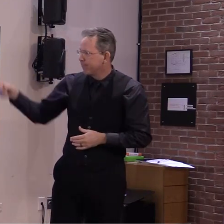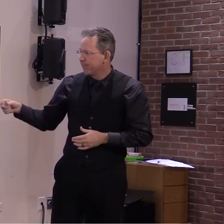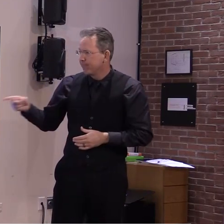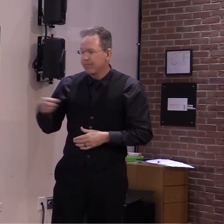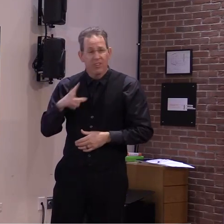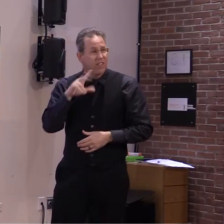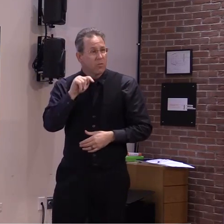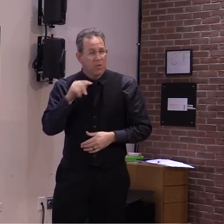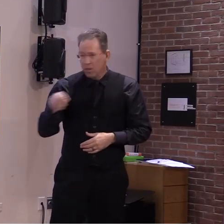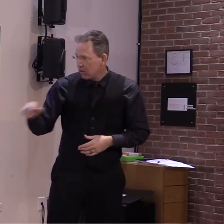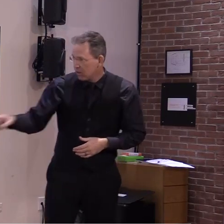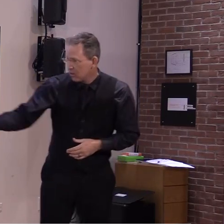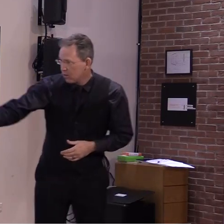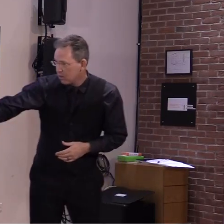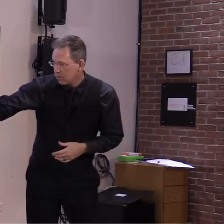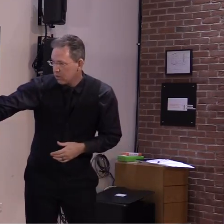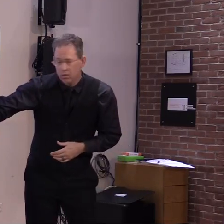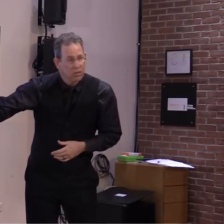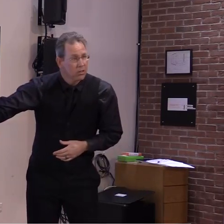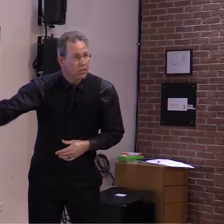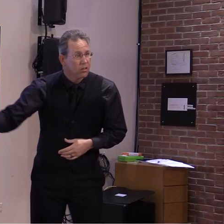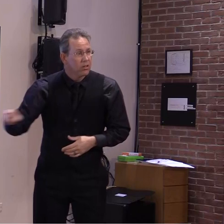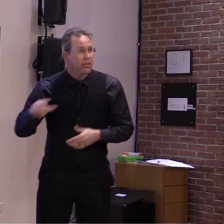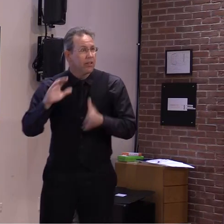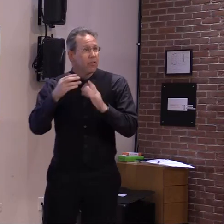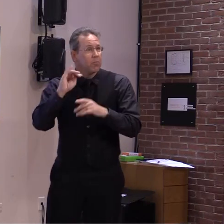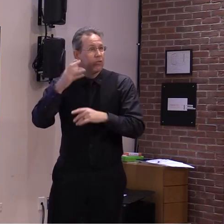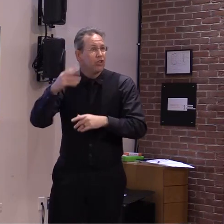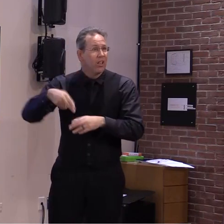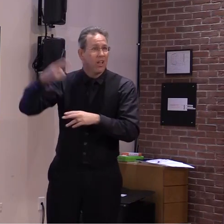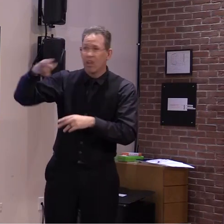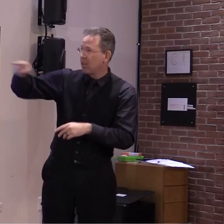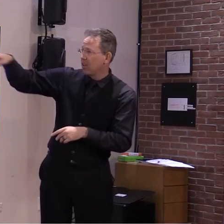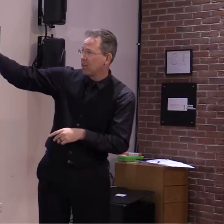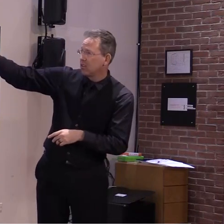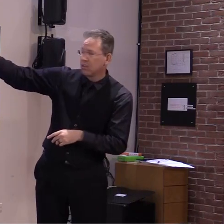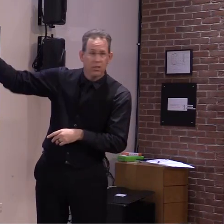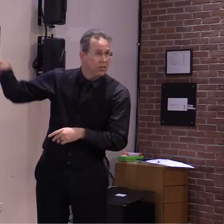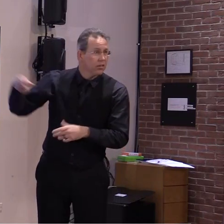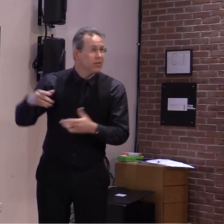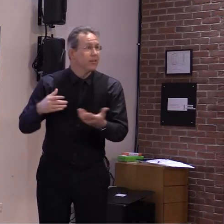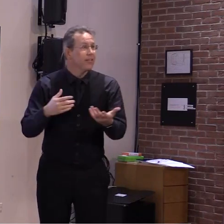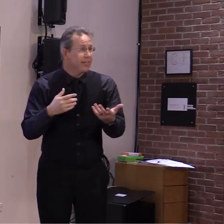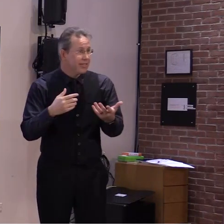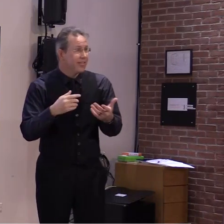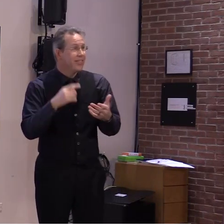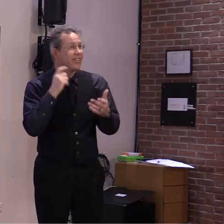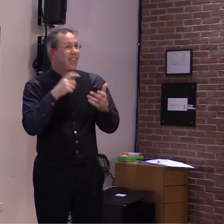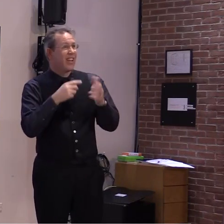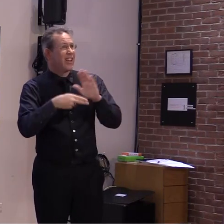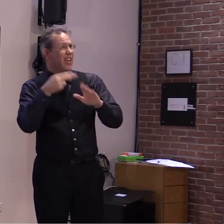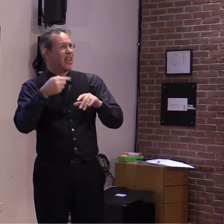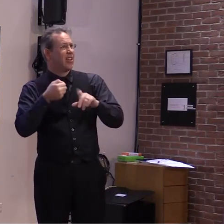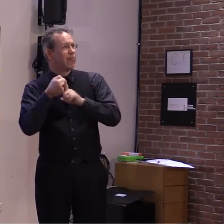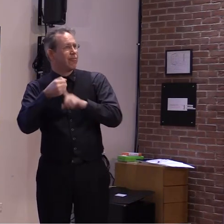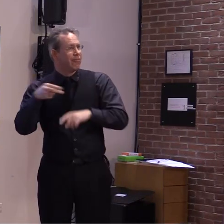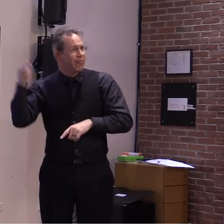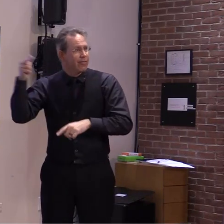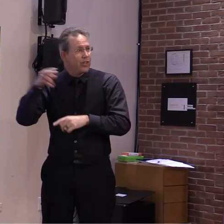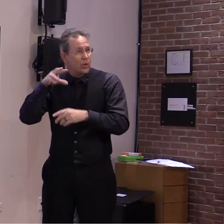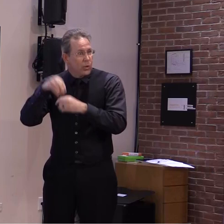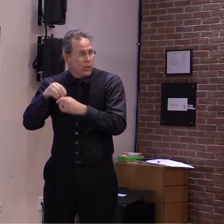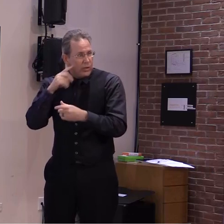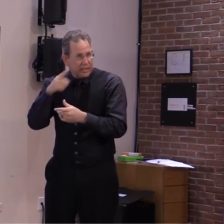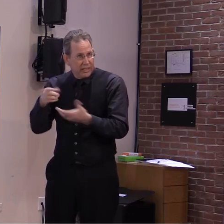case growth. Other than Michigan, the other states with the highest per capita rate include those located in the